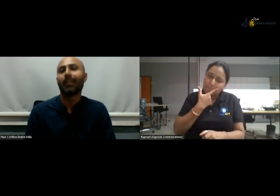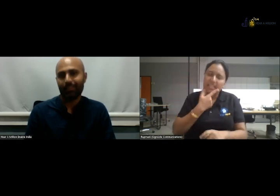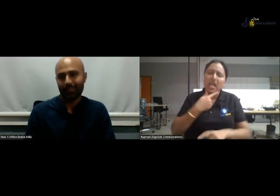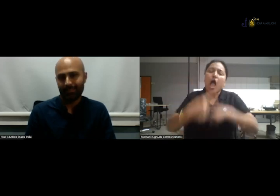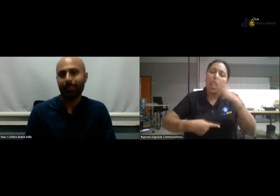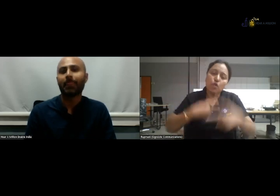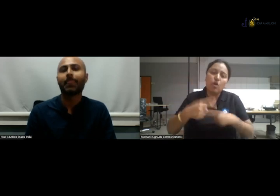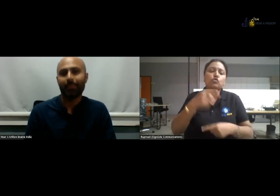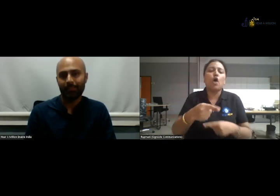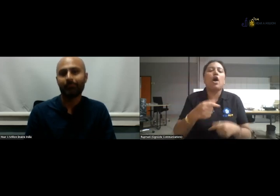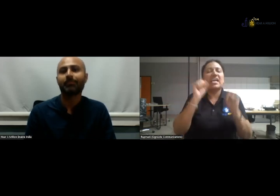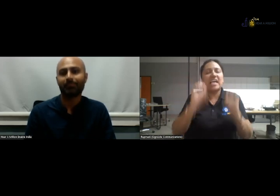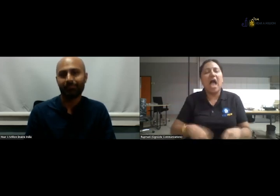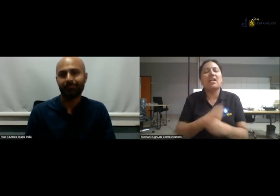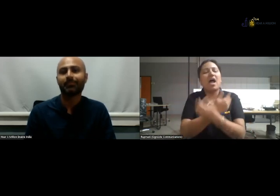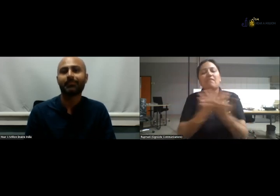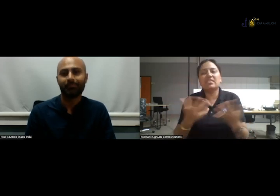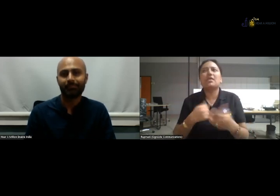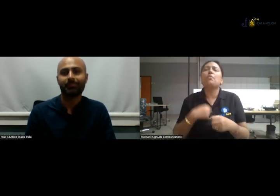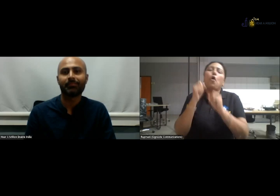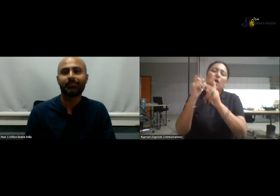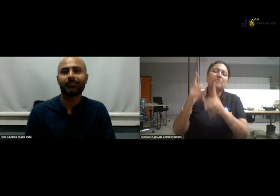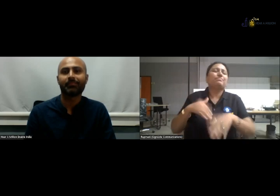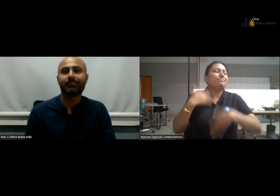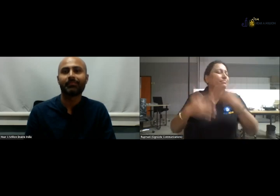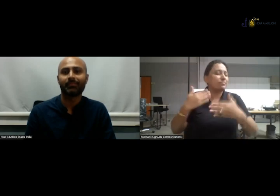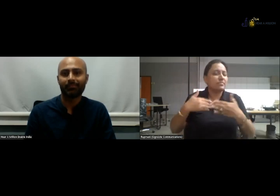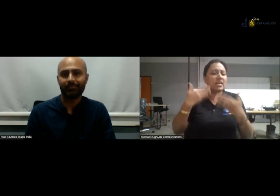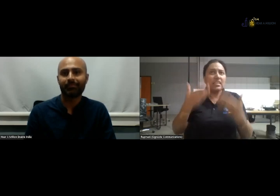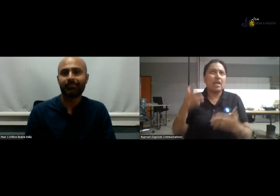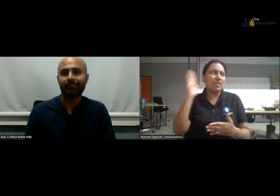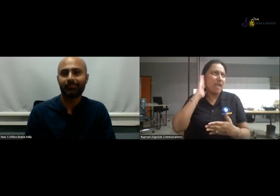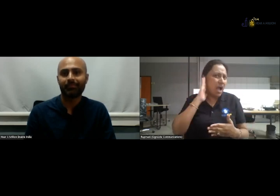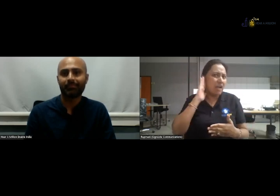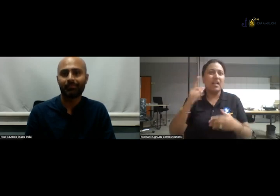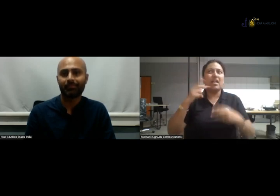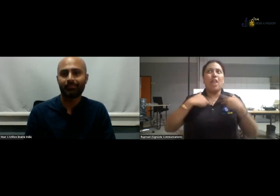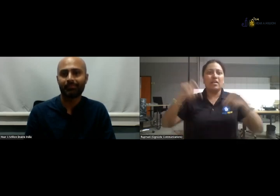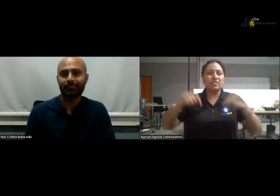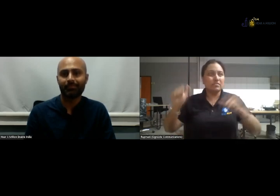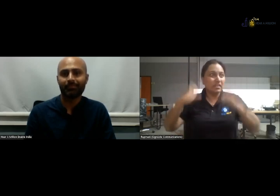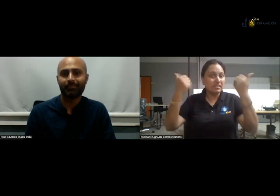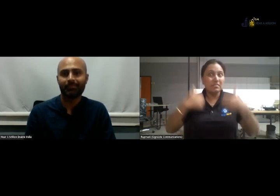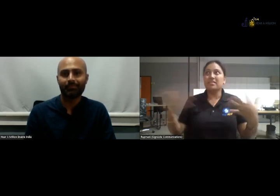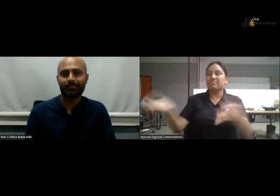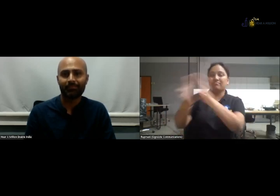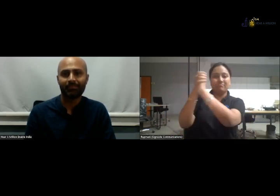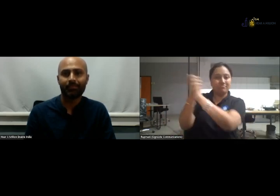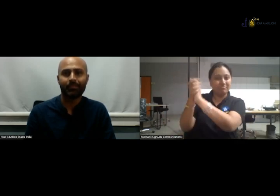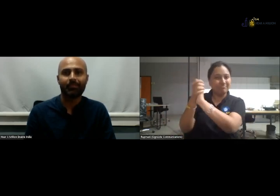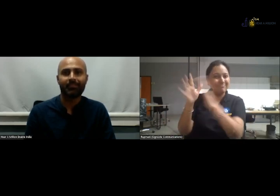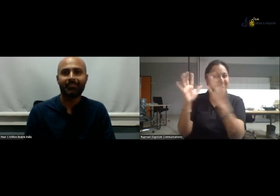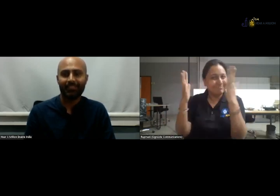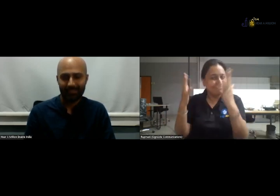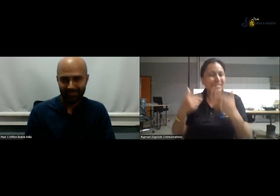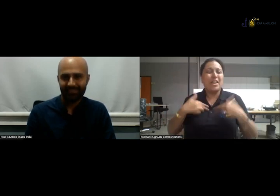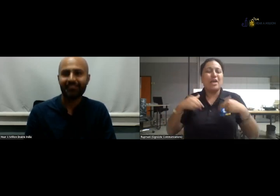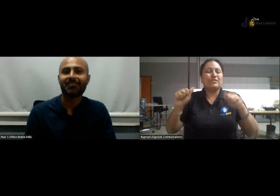I thought that she will be a teacher all the time, and you can do everything. She used to teach me all those